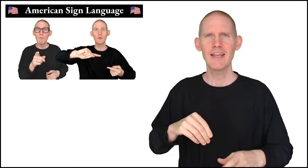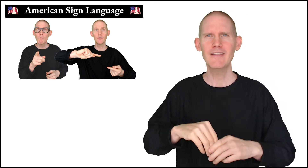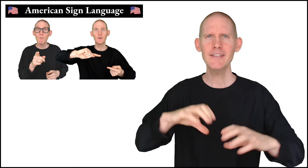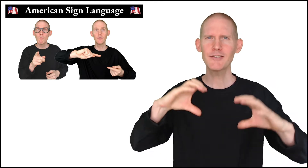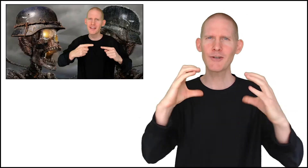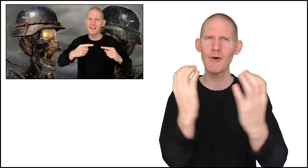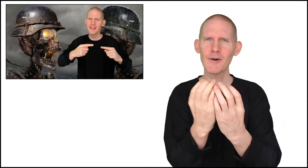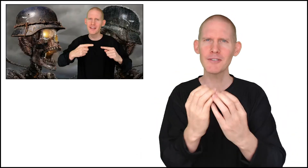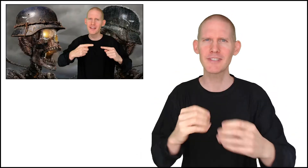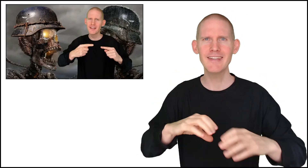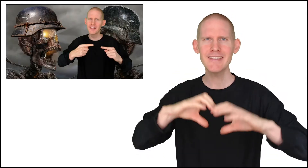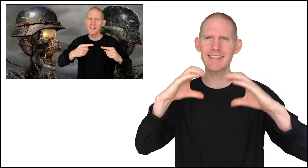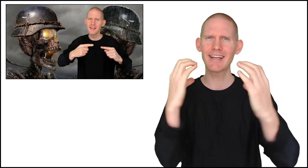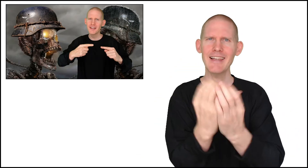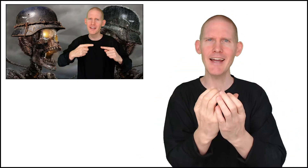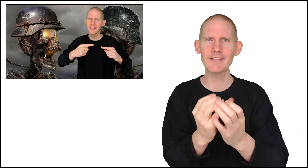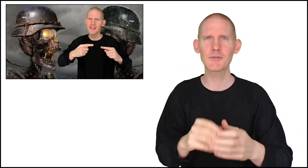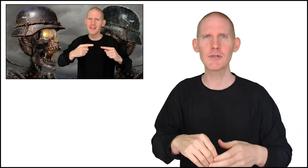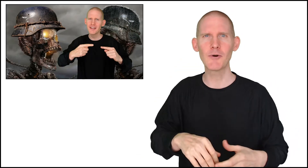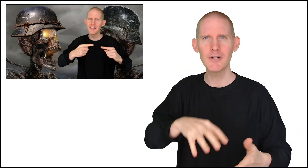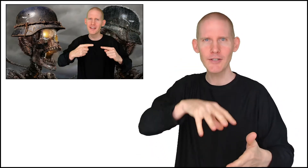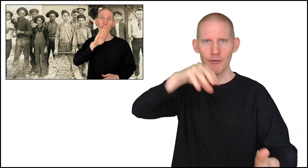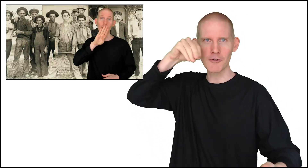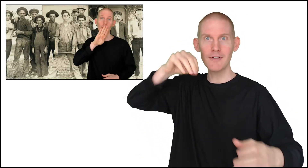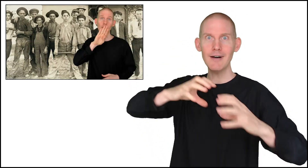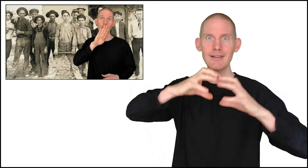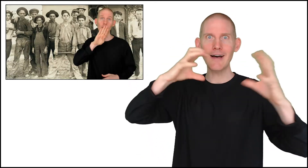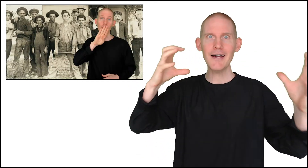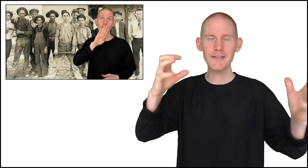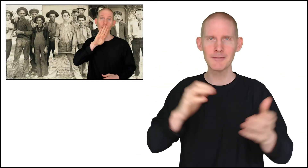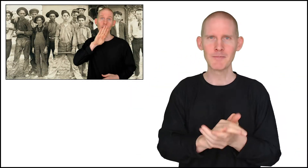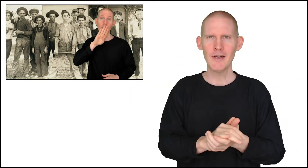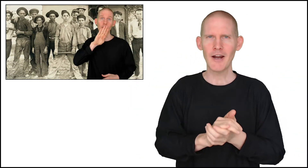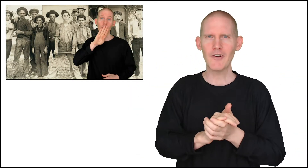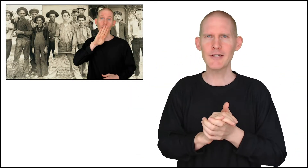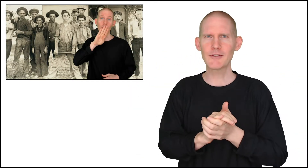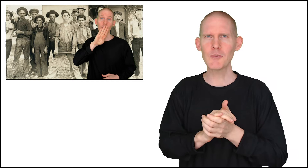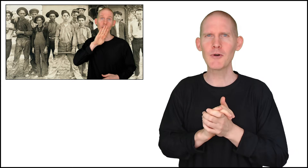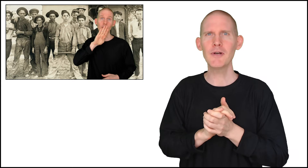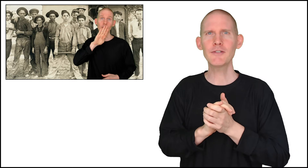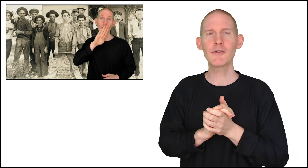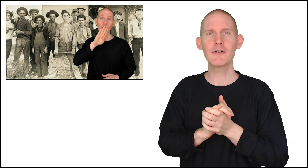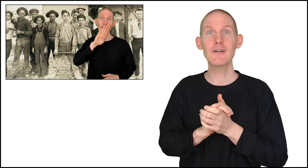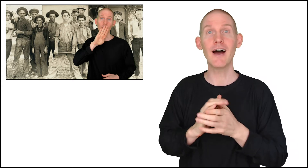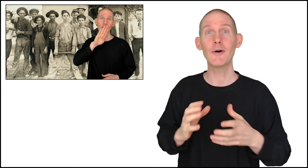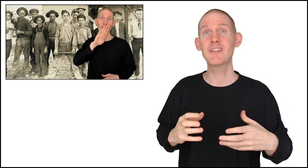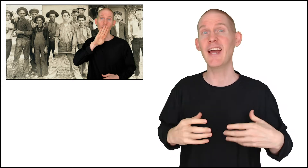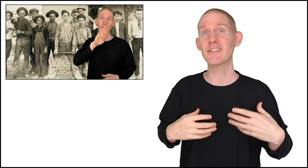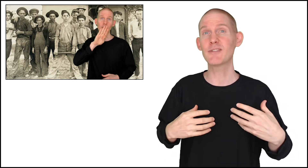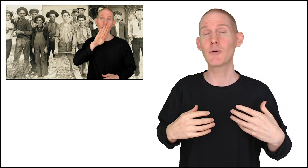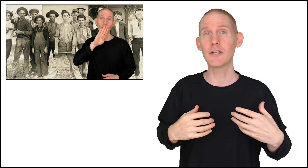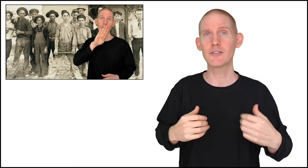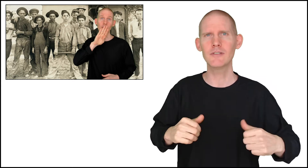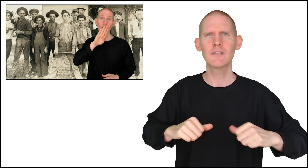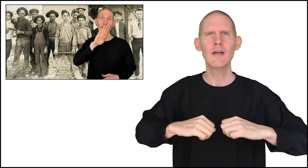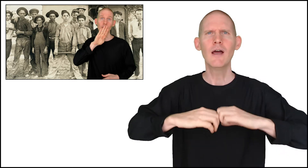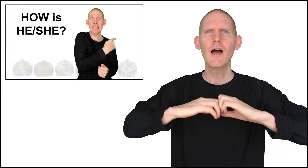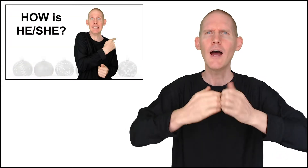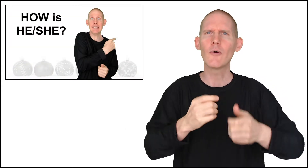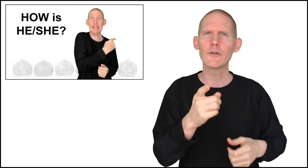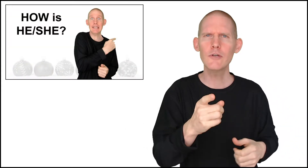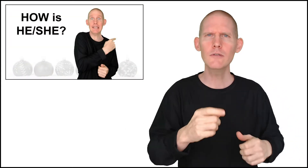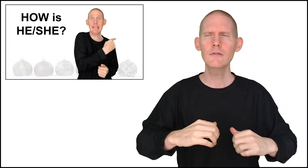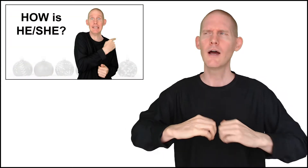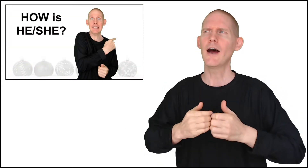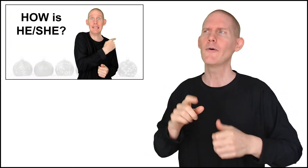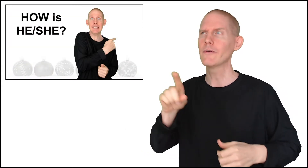Okay, in this course, in this class, we're going to learn a lot. All right, so we're going to learn how to ask the questions,